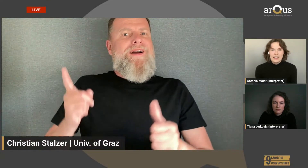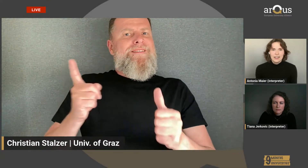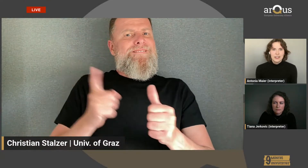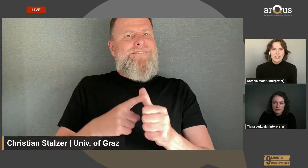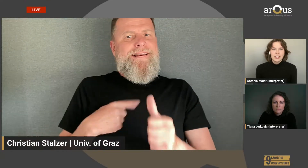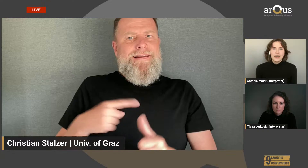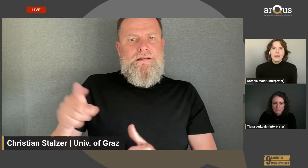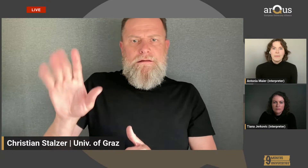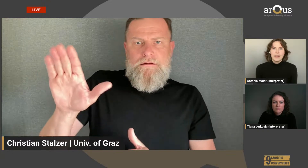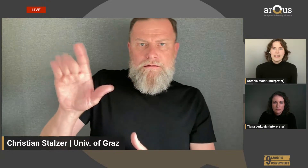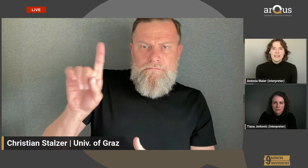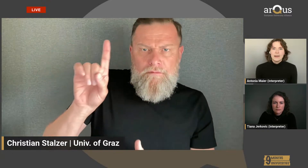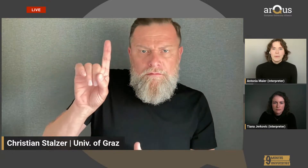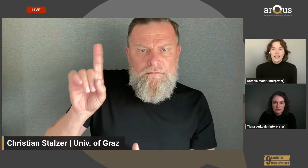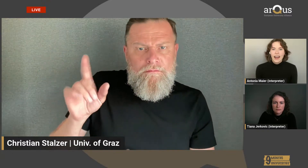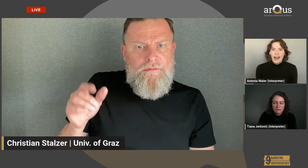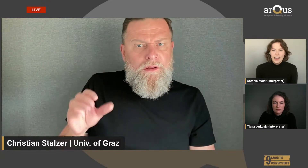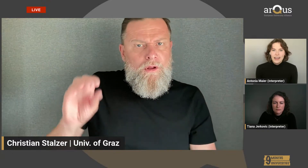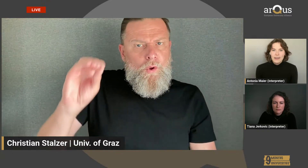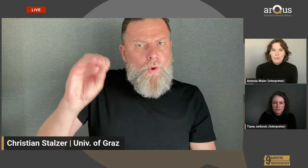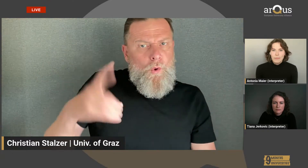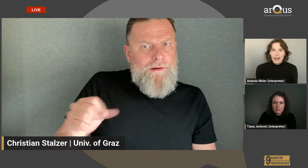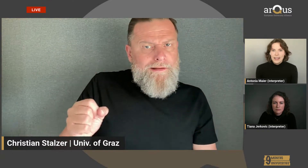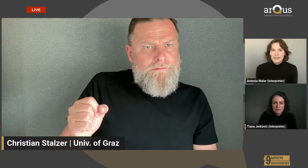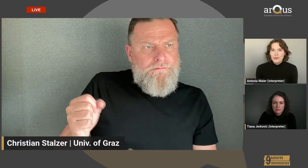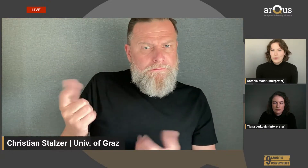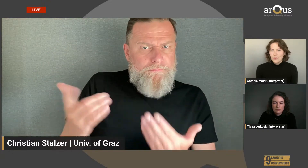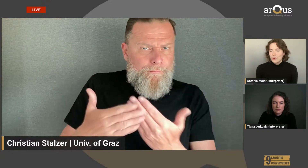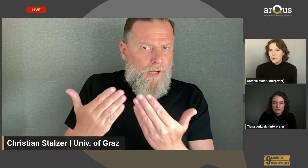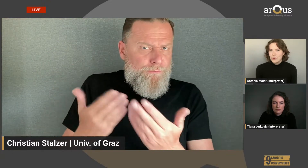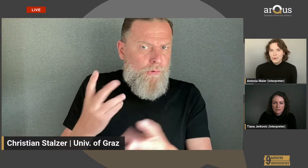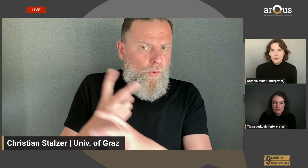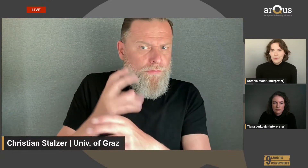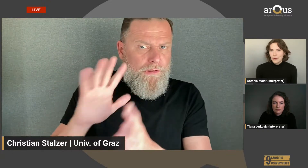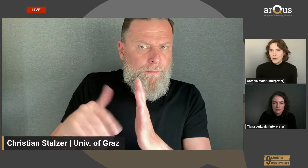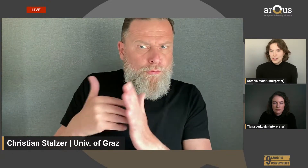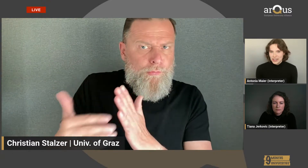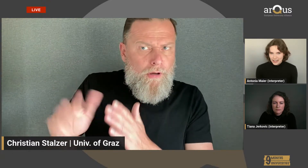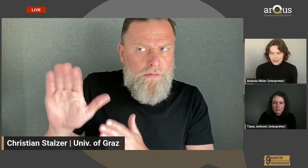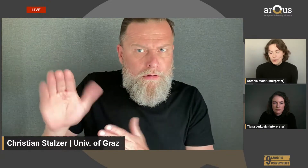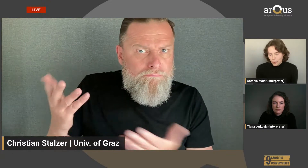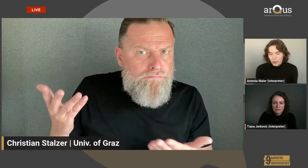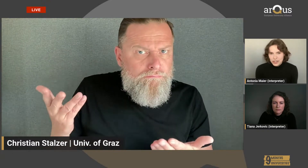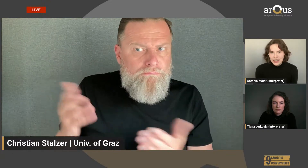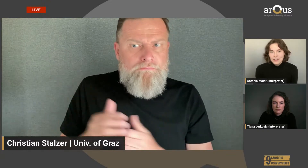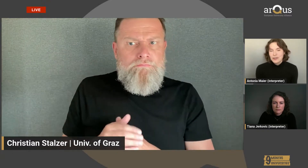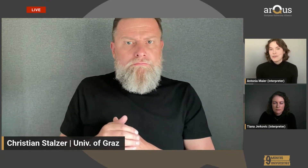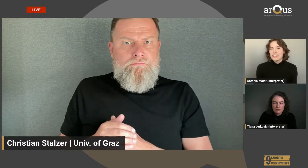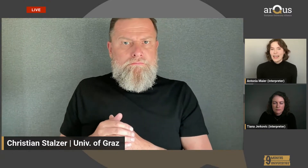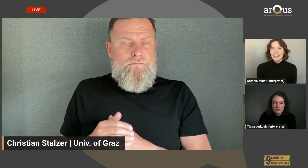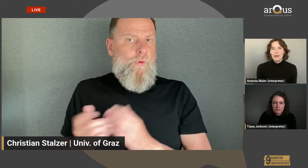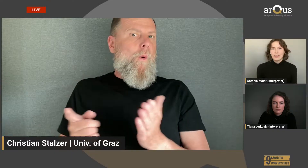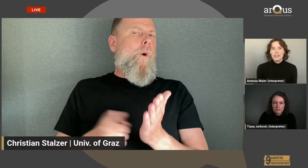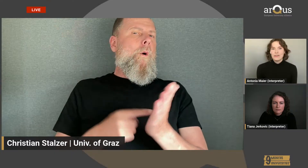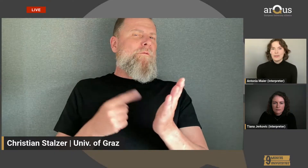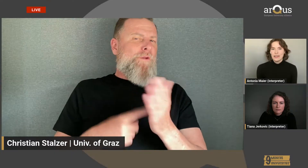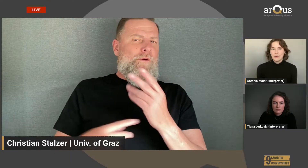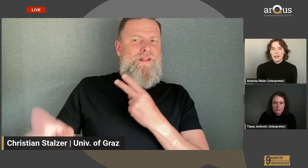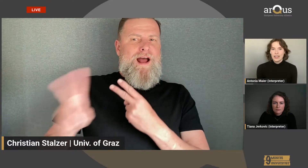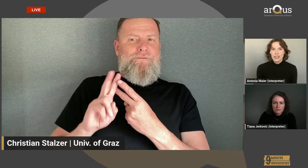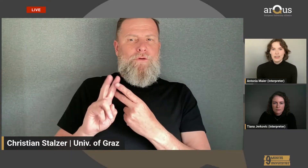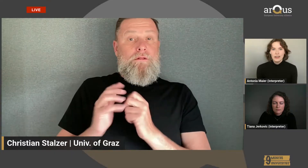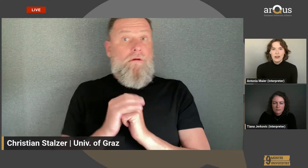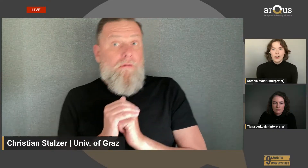and Danish. But when I might throw OGS, Austrian Sign Language, into